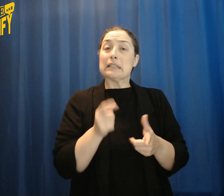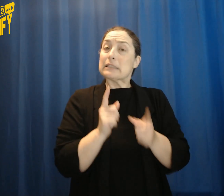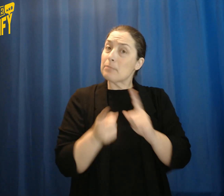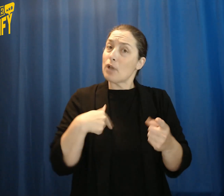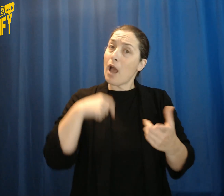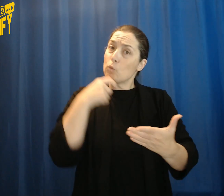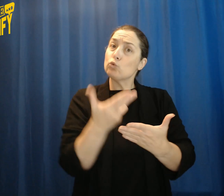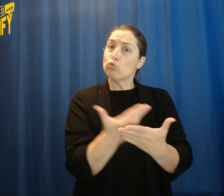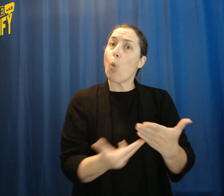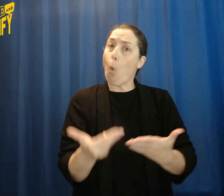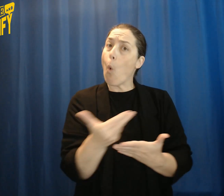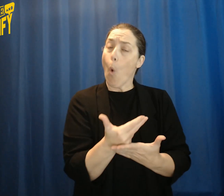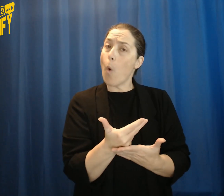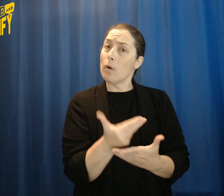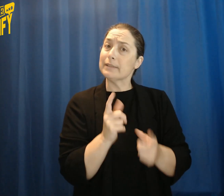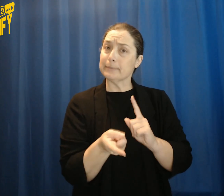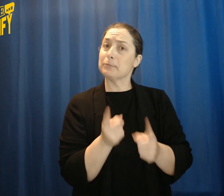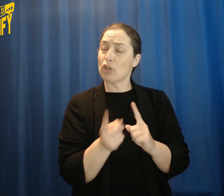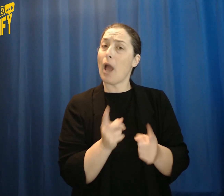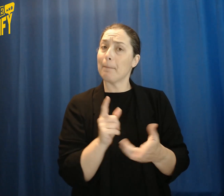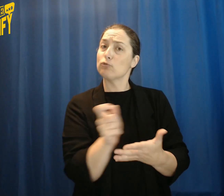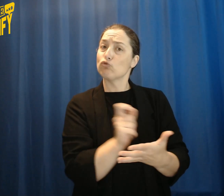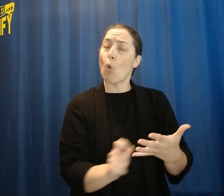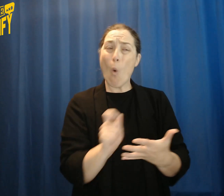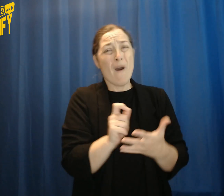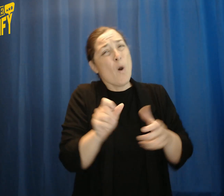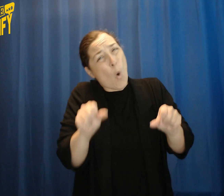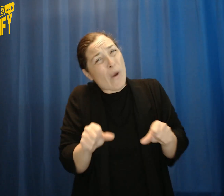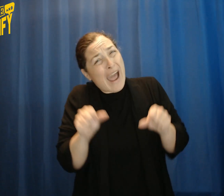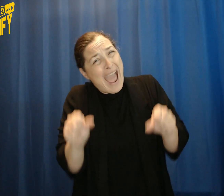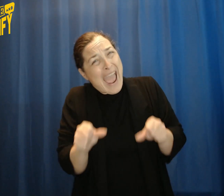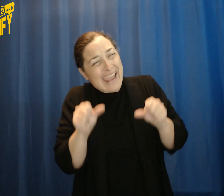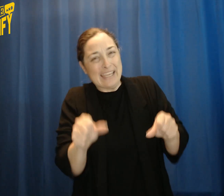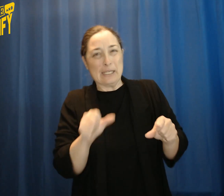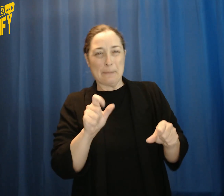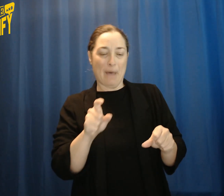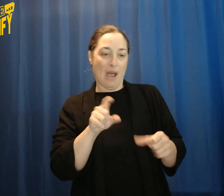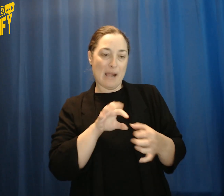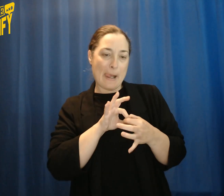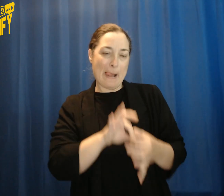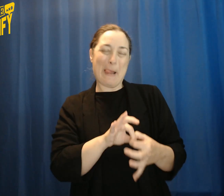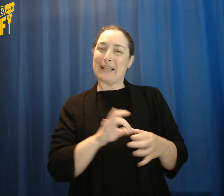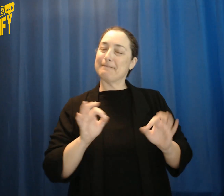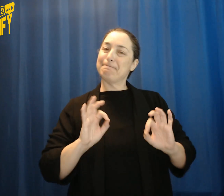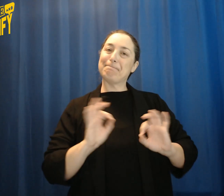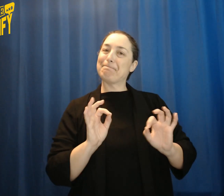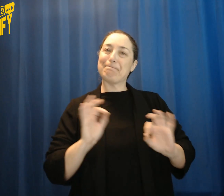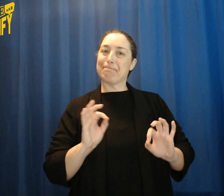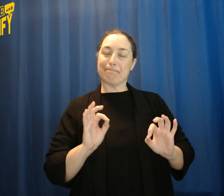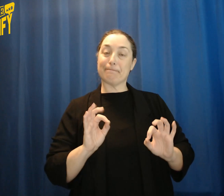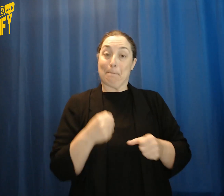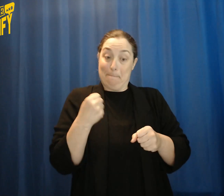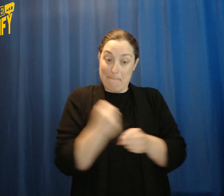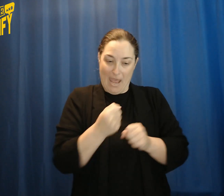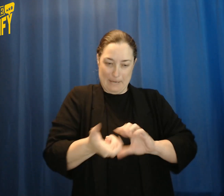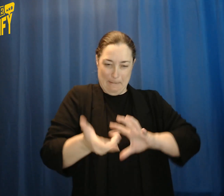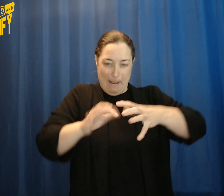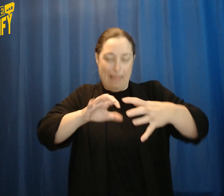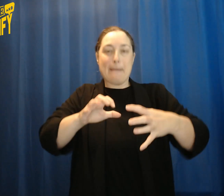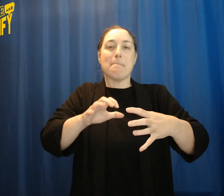draw, which is okay, but I don't find that nearly as satisfying as making an object. So how do